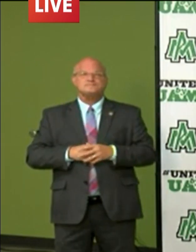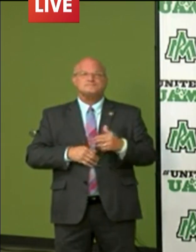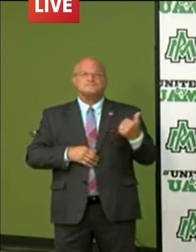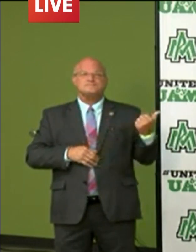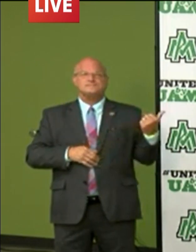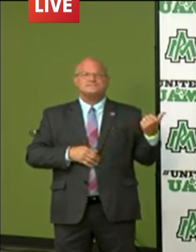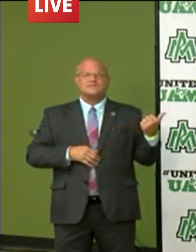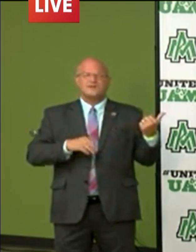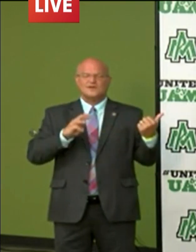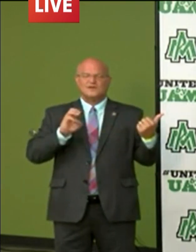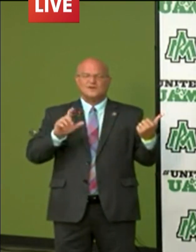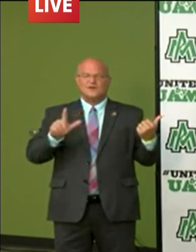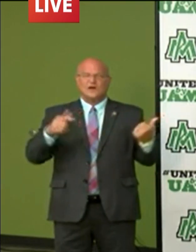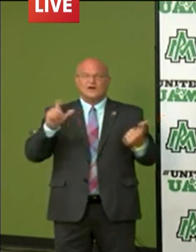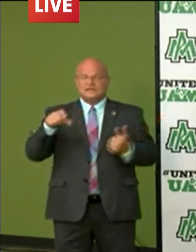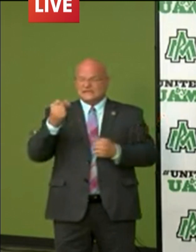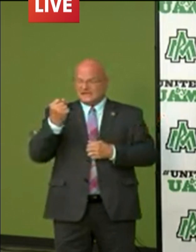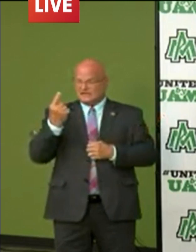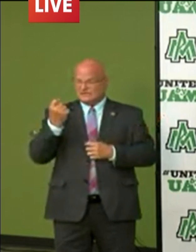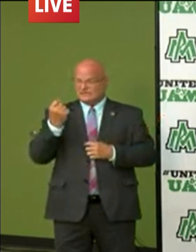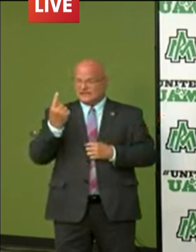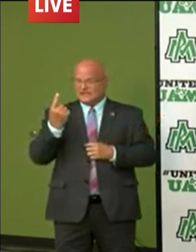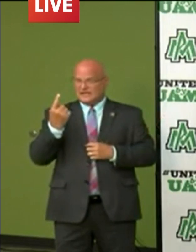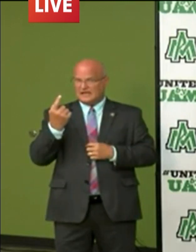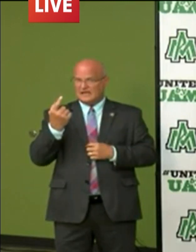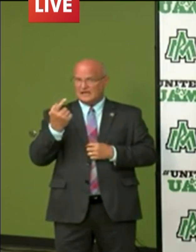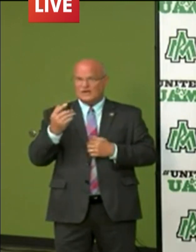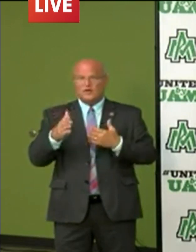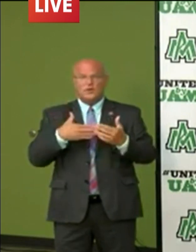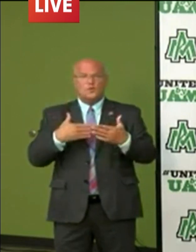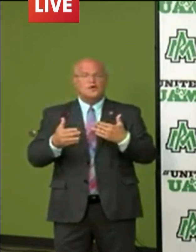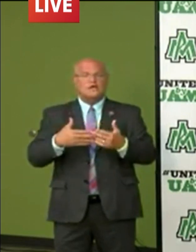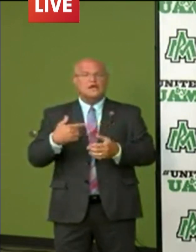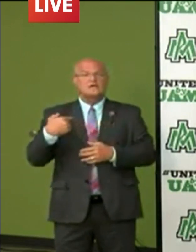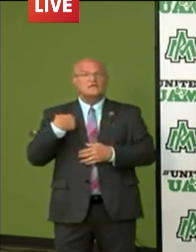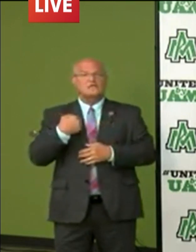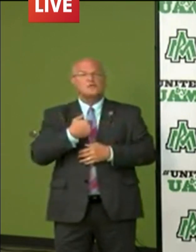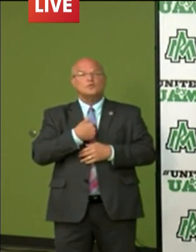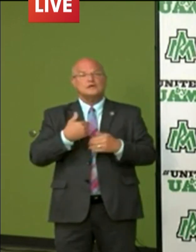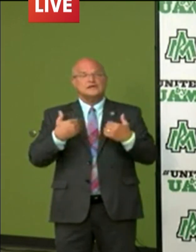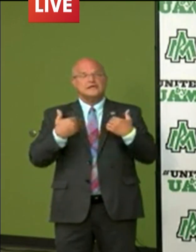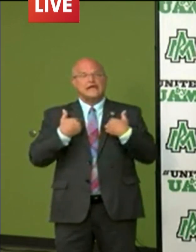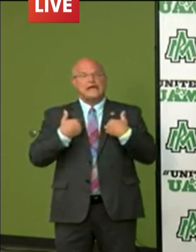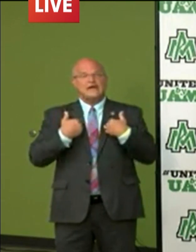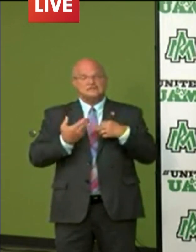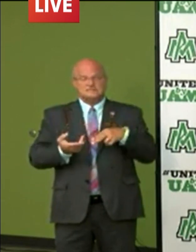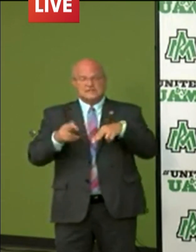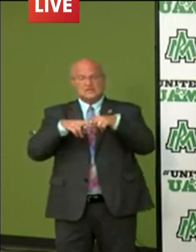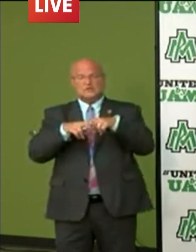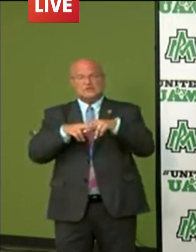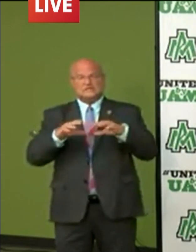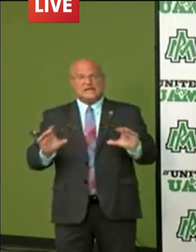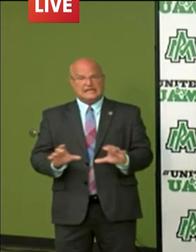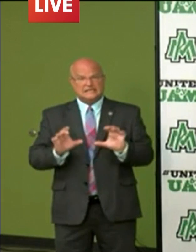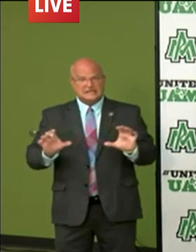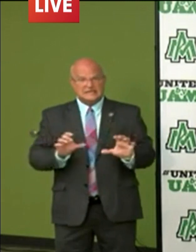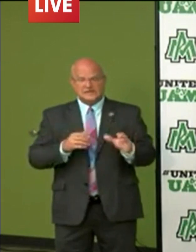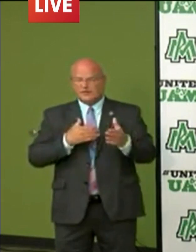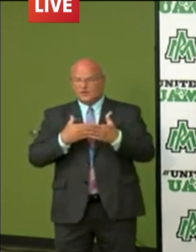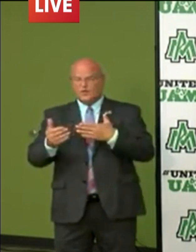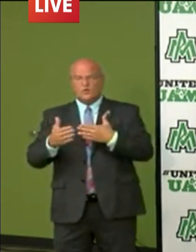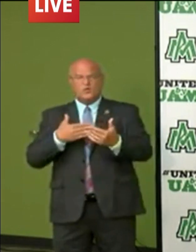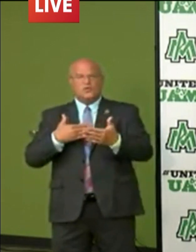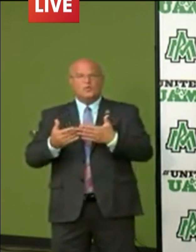Well, we need to understand that whenever we have increased activity, whether